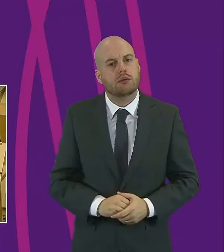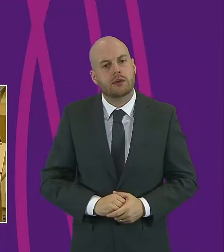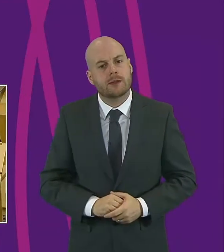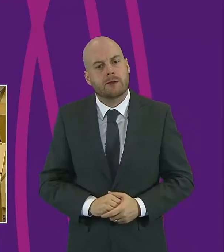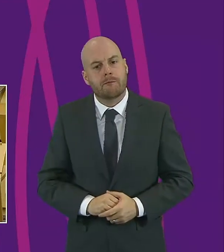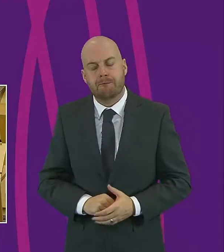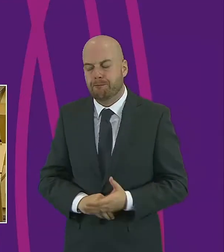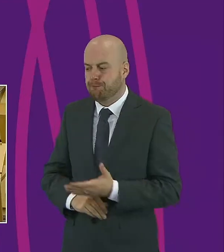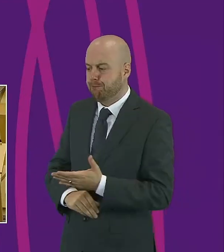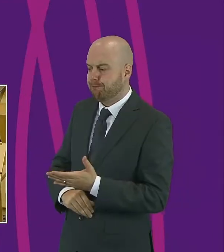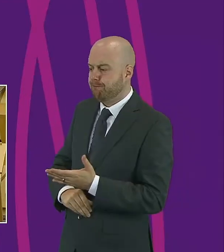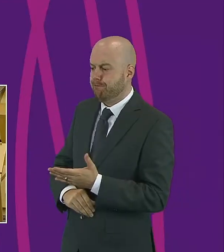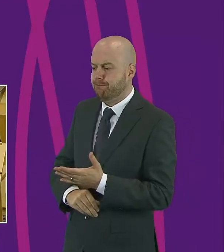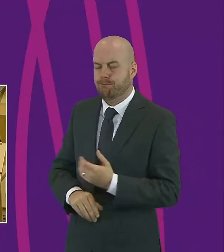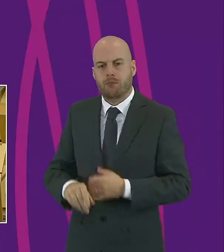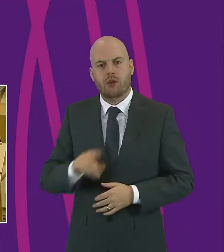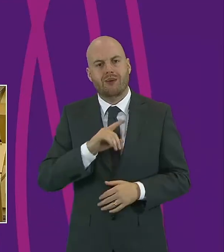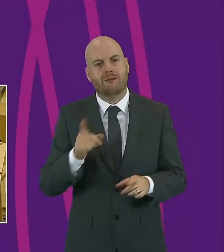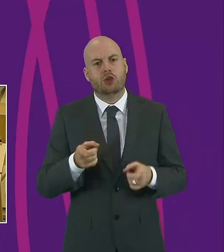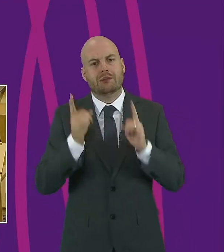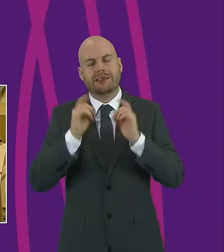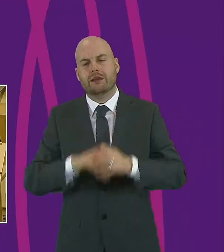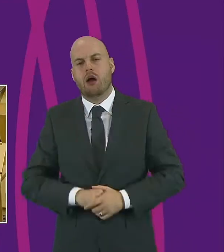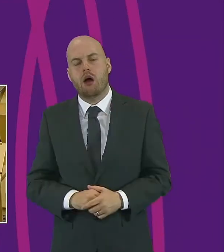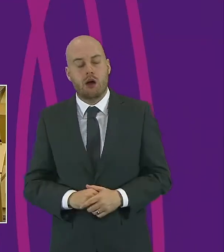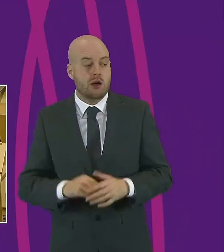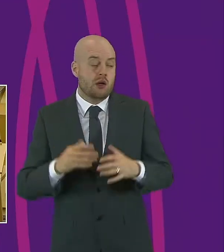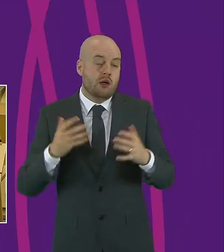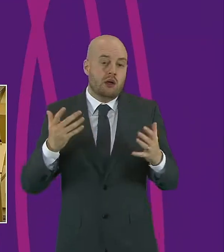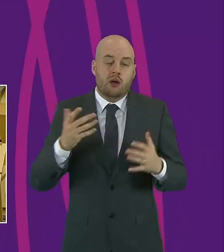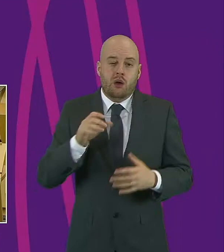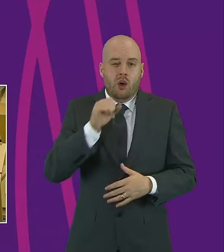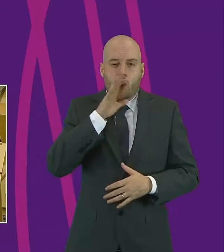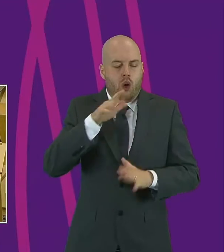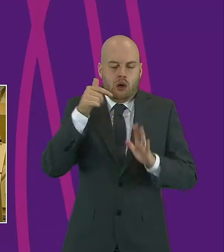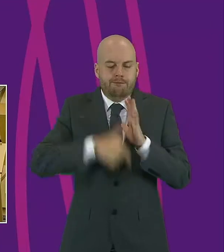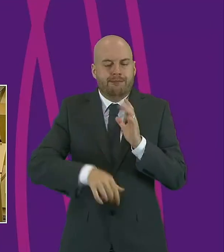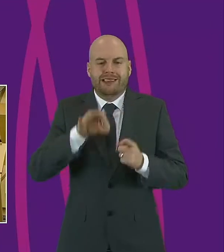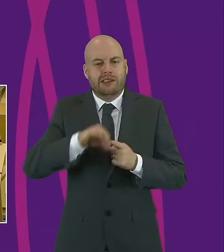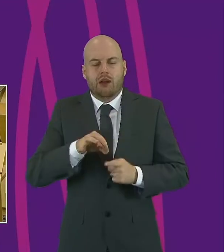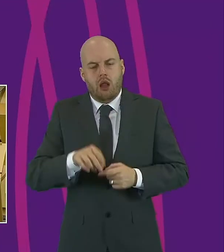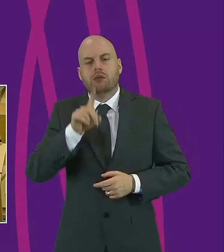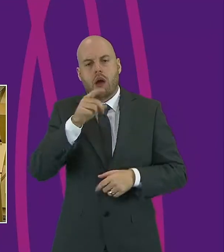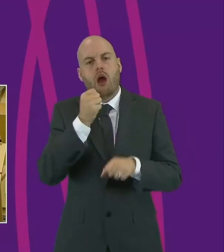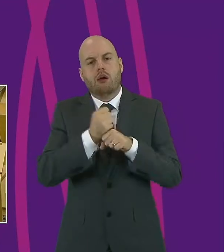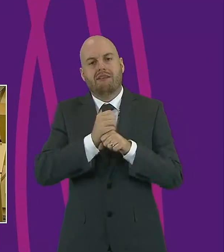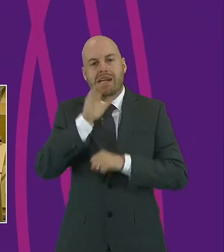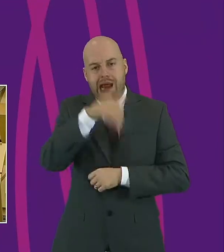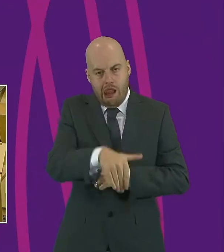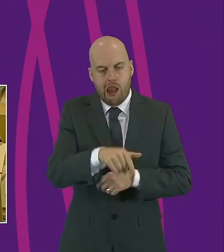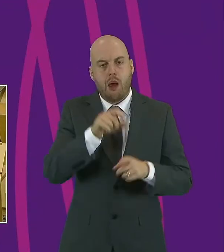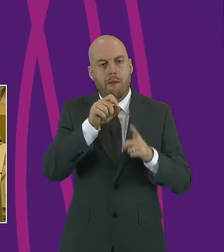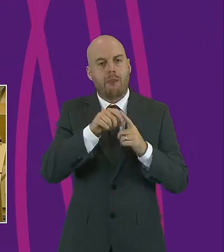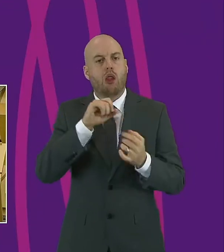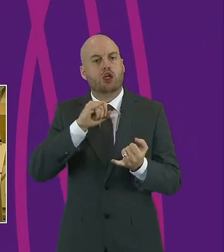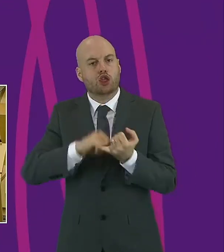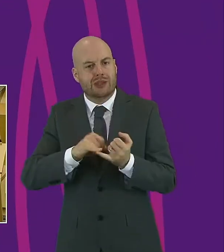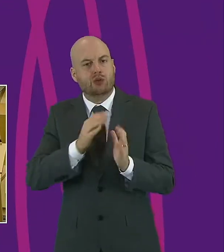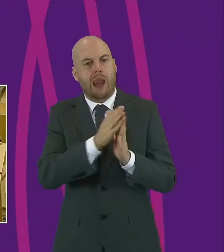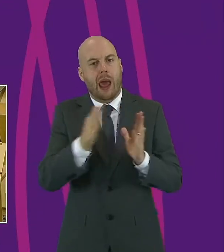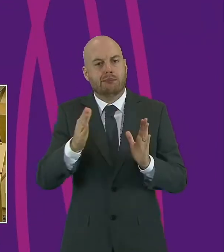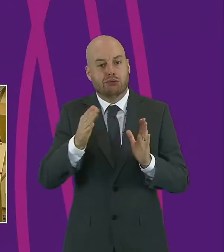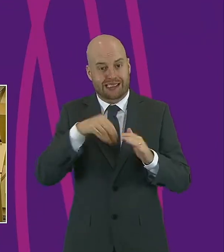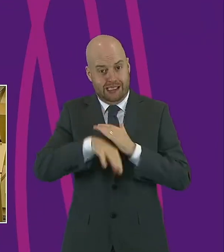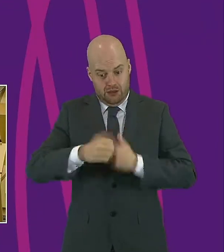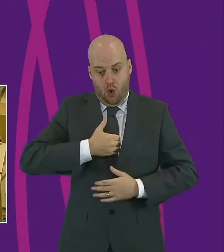to obviously stray into constituency issues, but Govan Hill Library, Pollokshields Library too, in my own constituency, that are not yet reopening, which